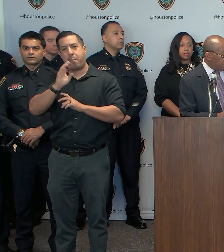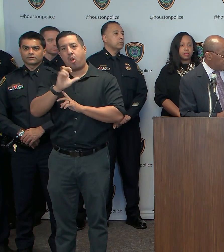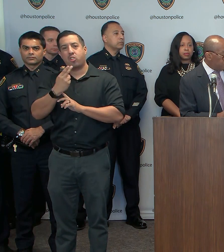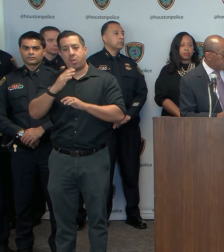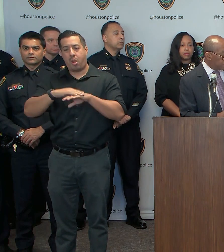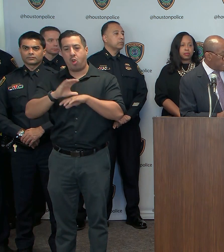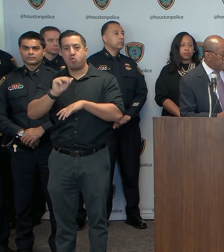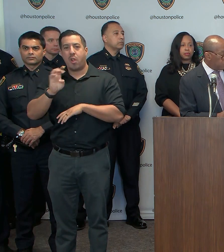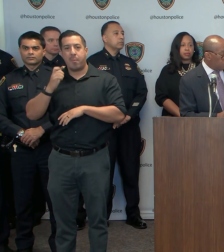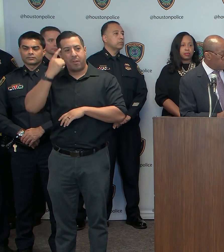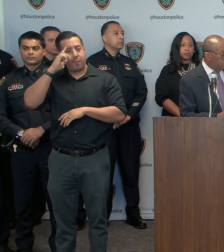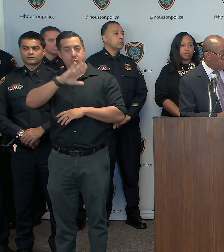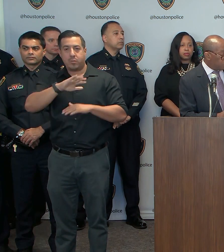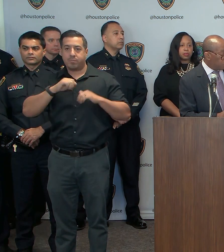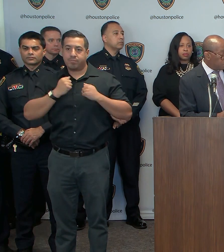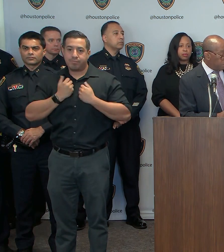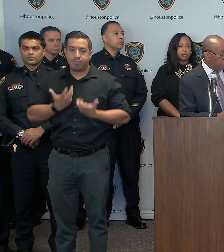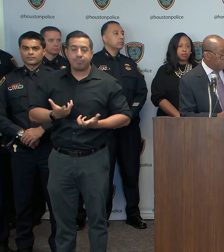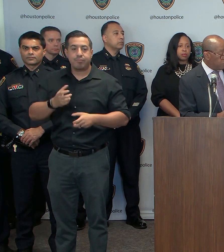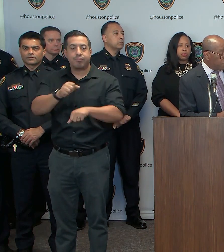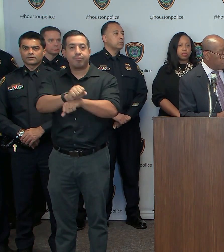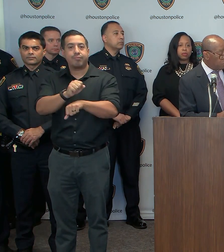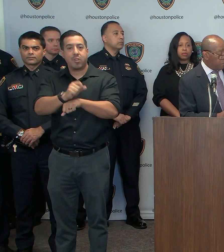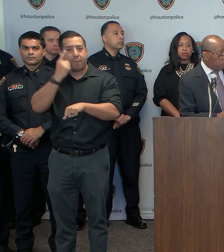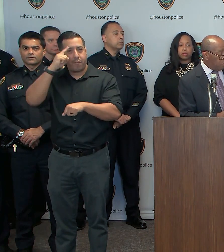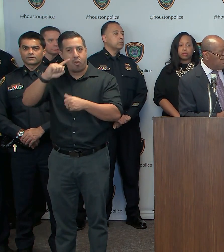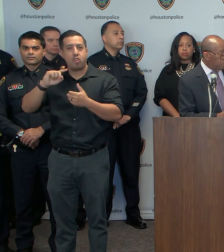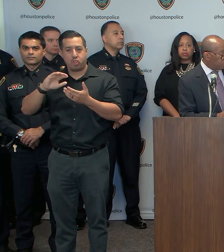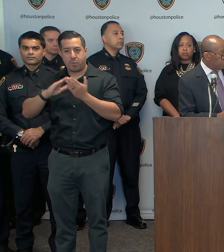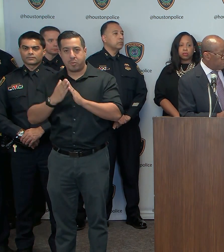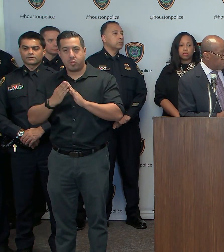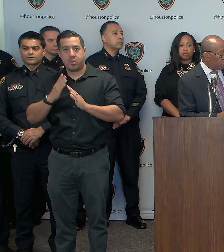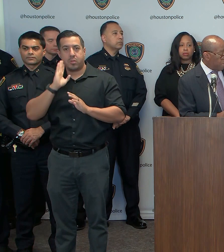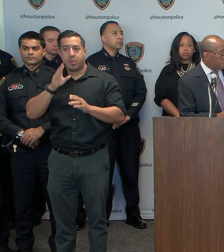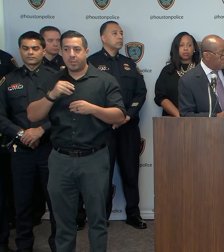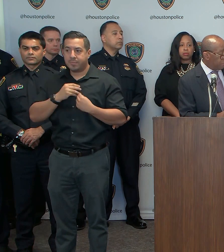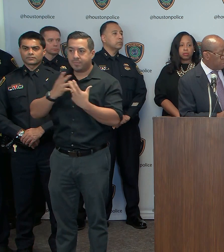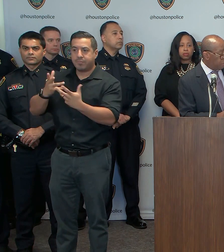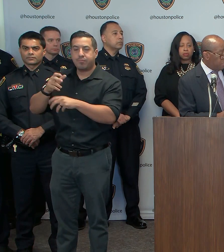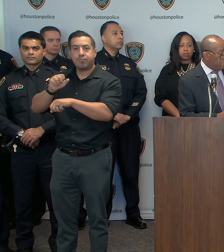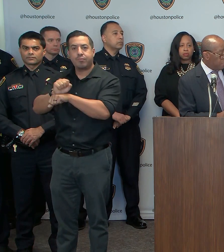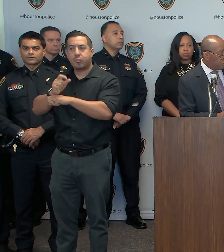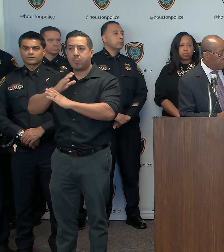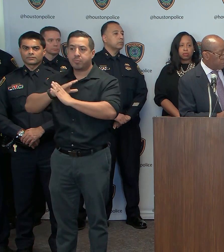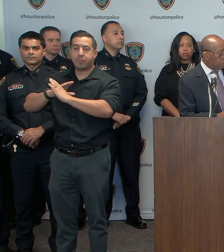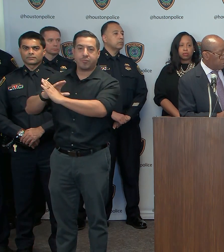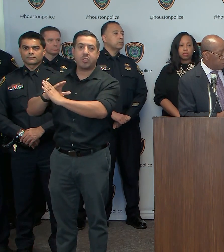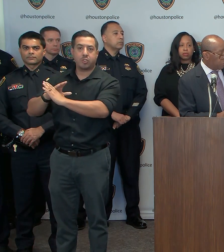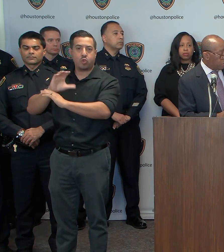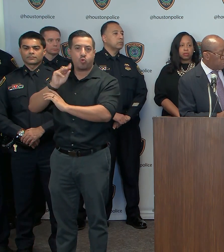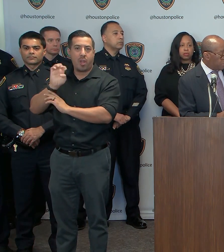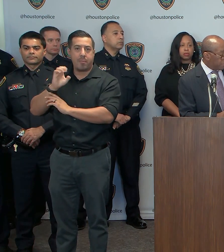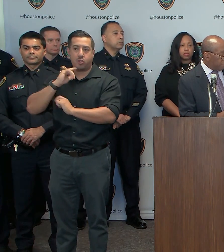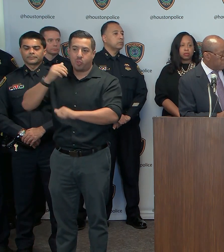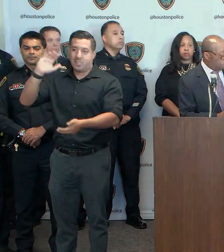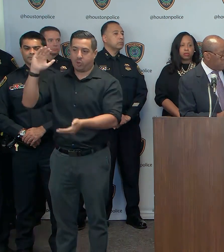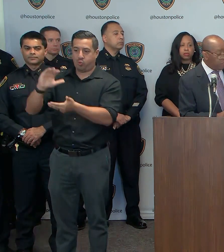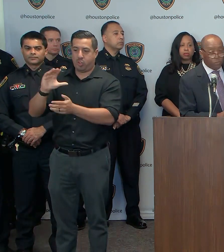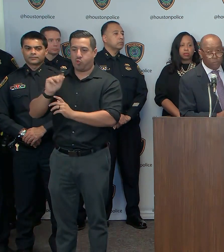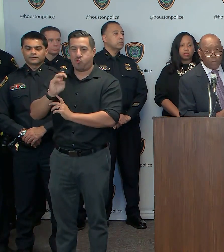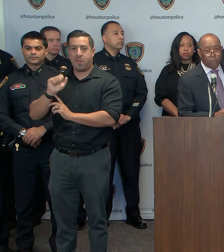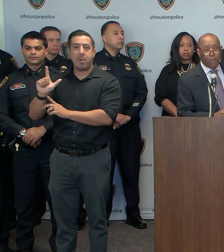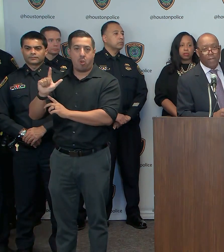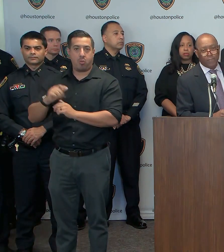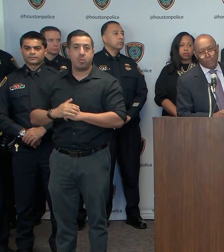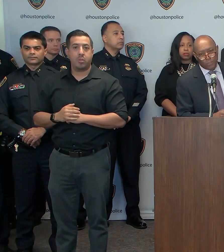Crimen for its tireless work throughout local communities to inform citizens about crime prevention and its efforts to reduce criminal activity.